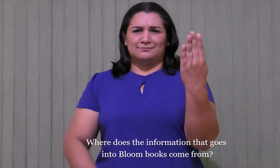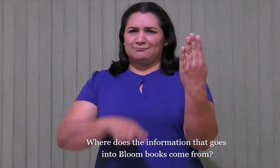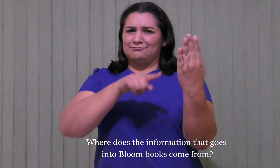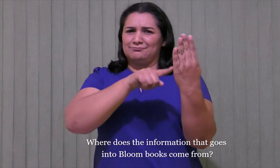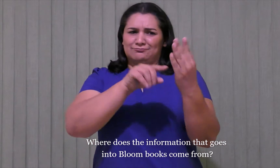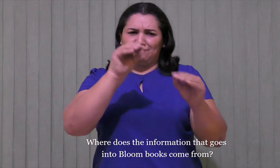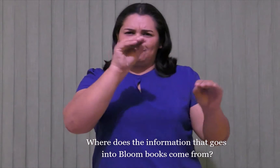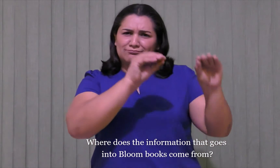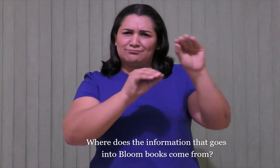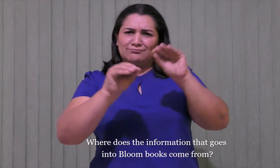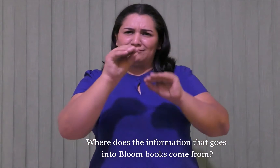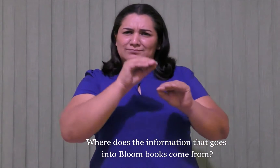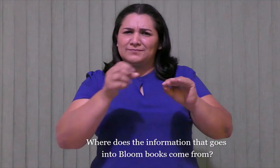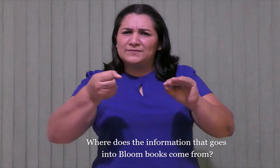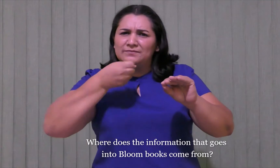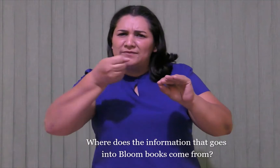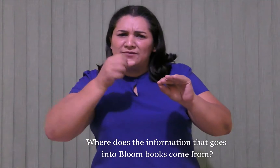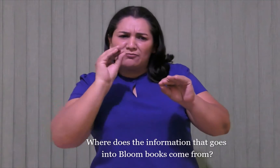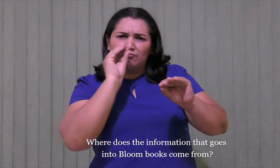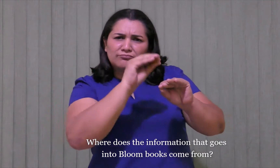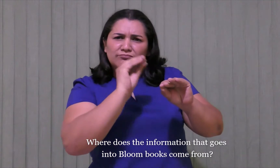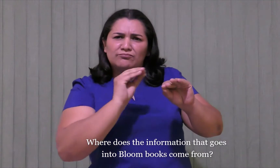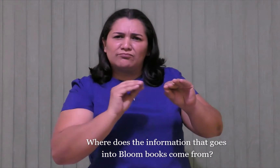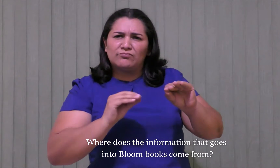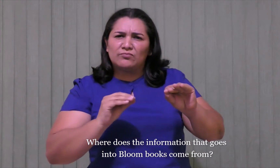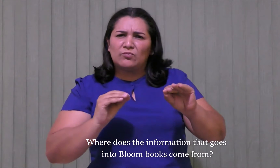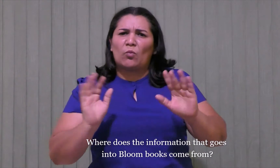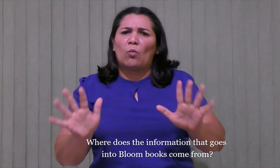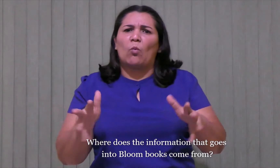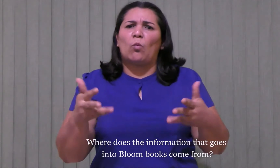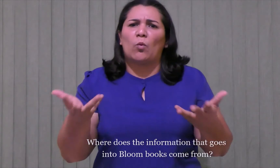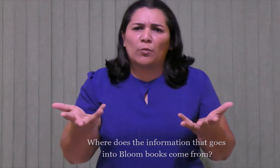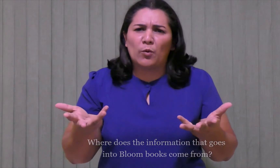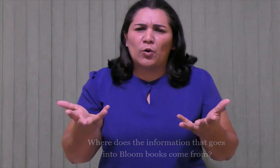Where does the information that goes into Bloom books come from?